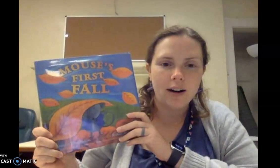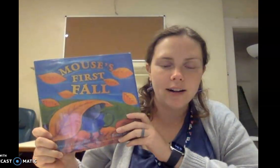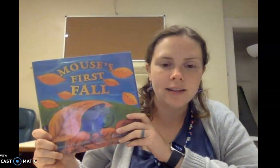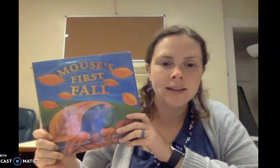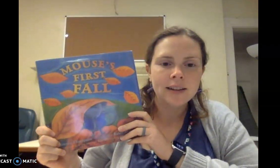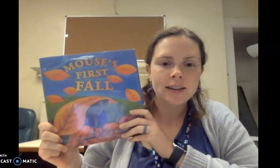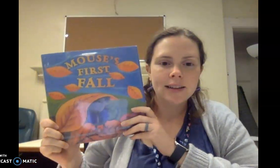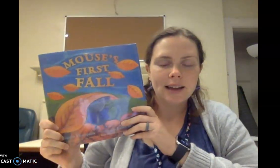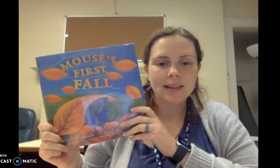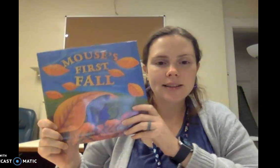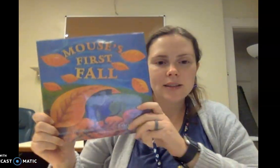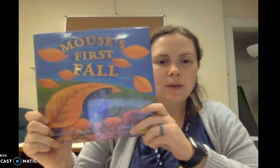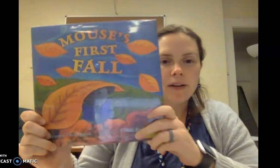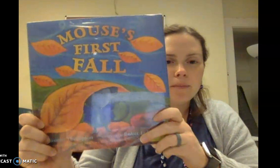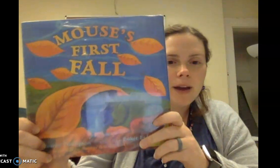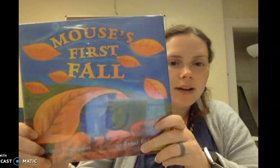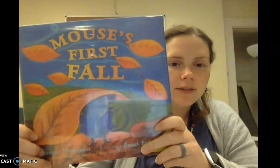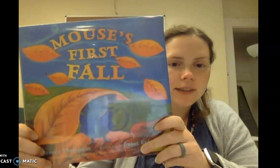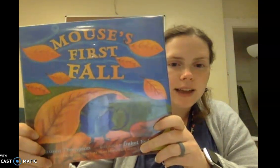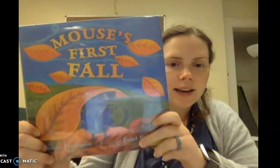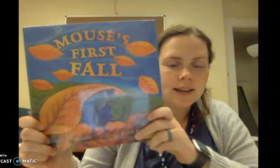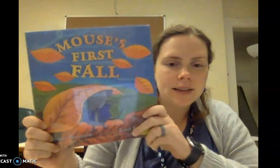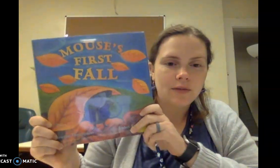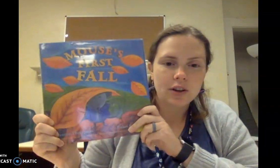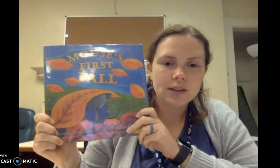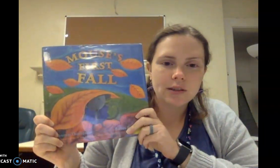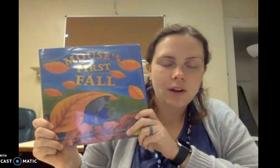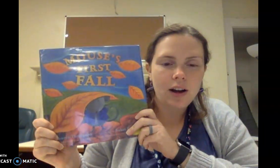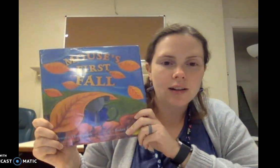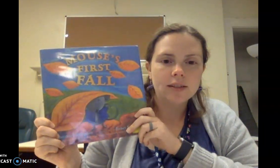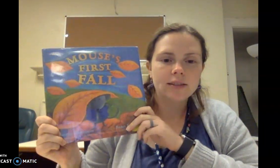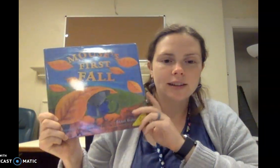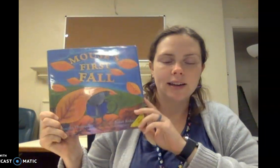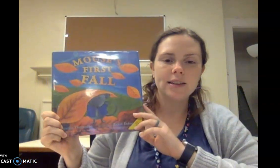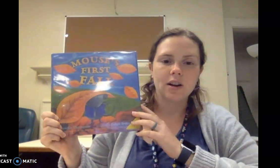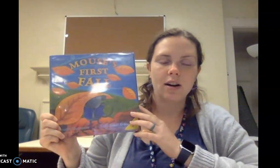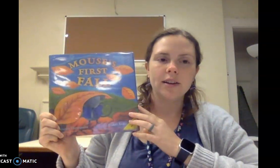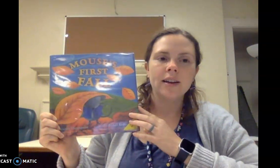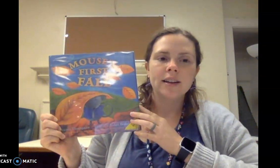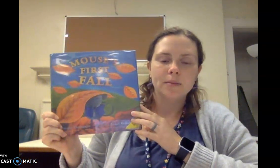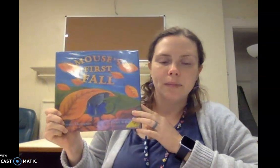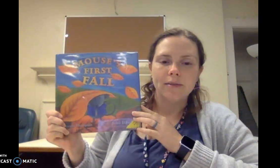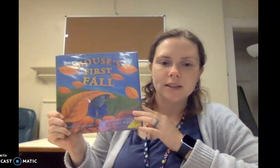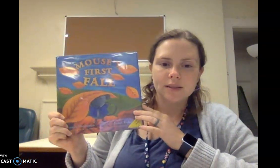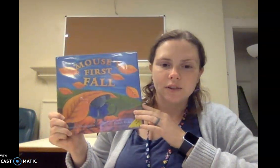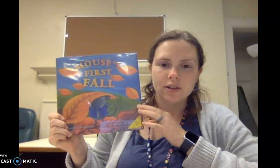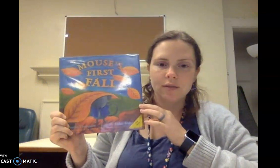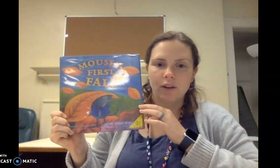fall. And this is about a mouse and his first fall. And it is called Mouse's First